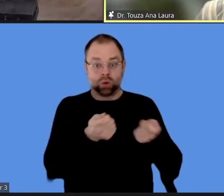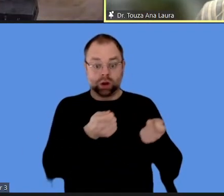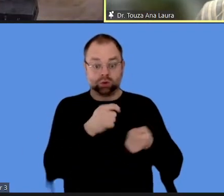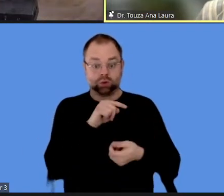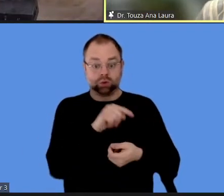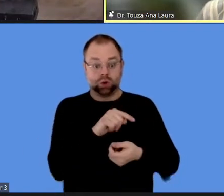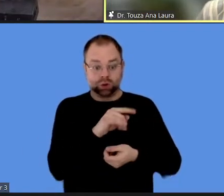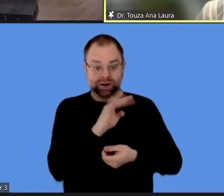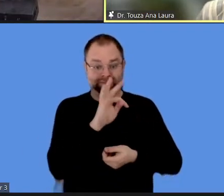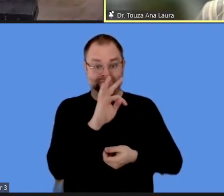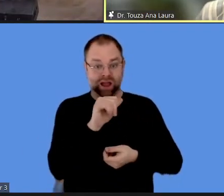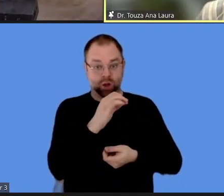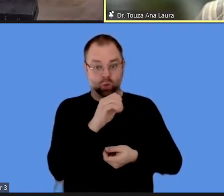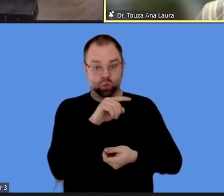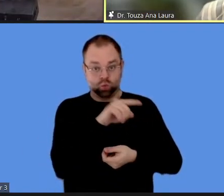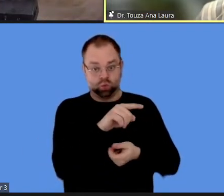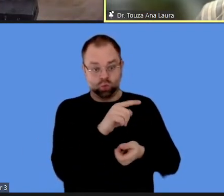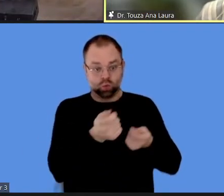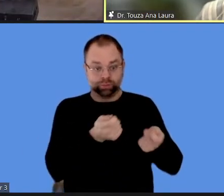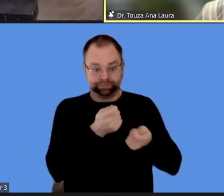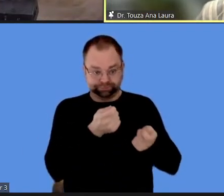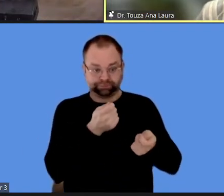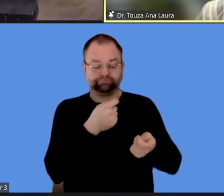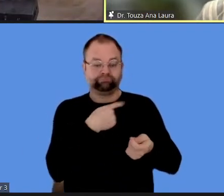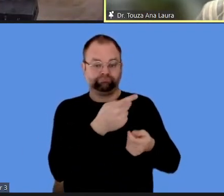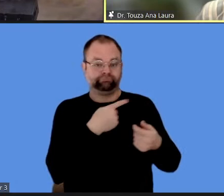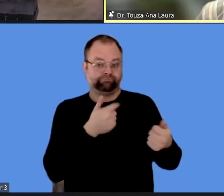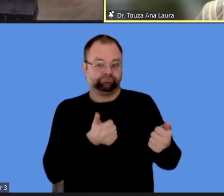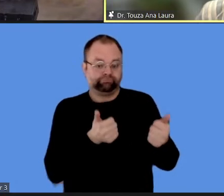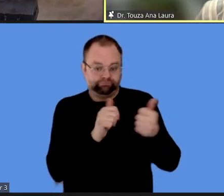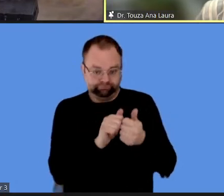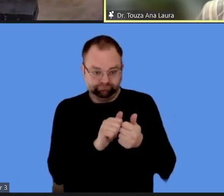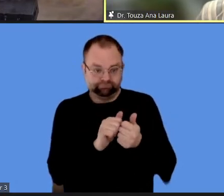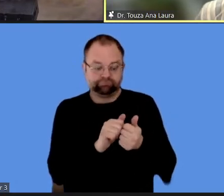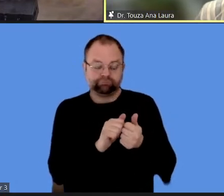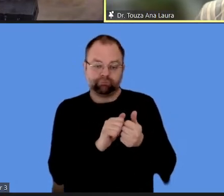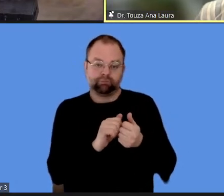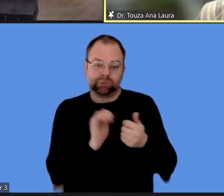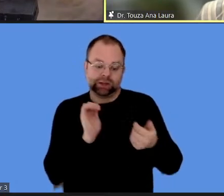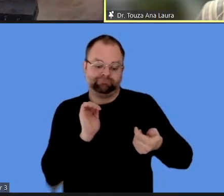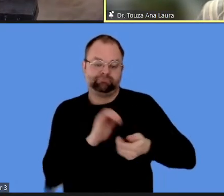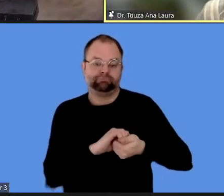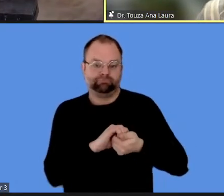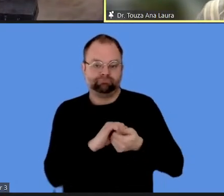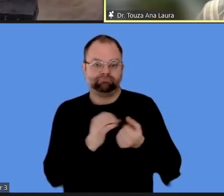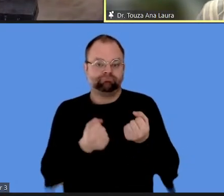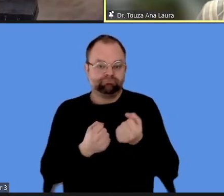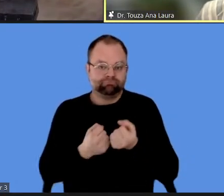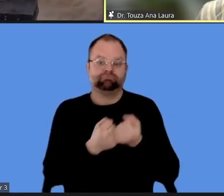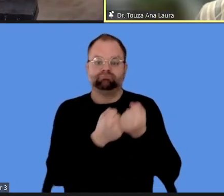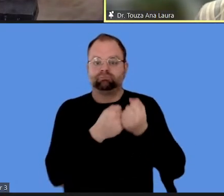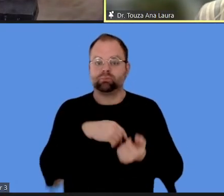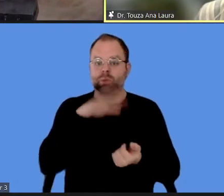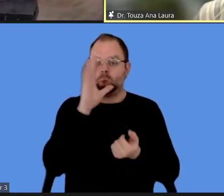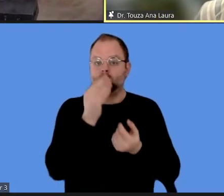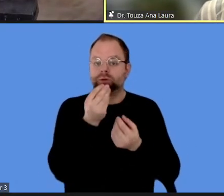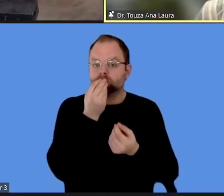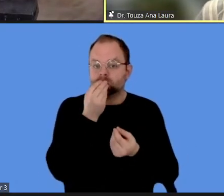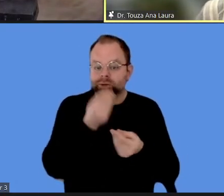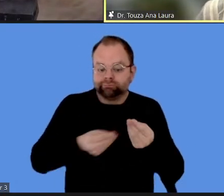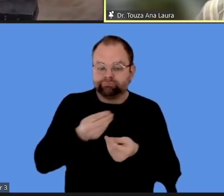joint plan and a food security and nutrition crisis appeal to respond and